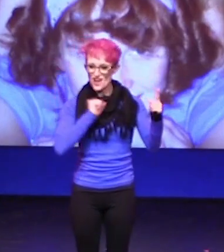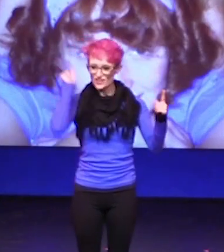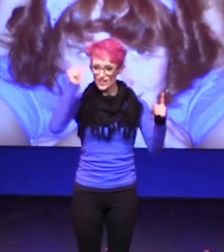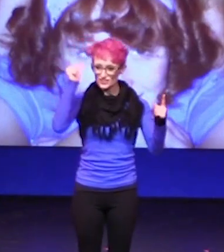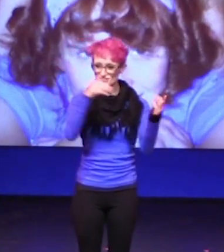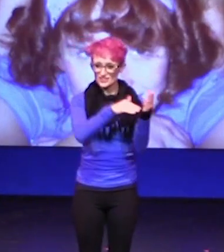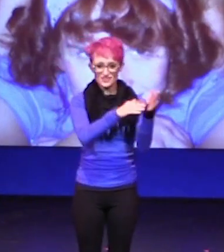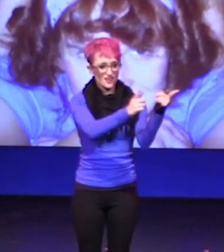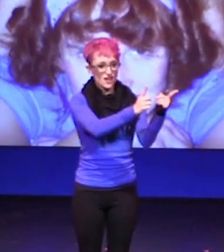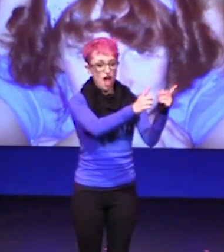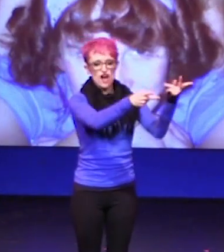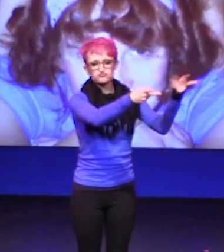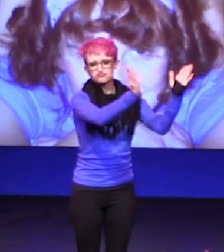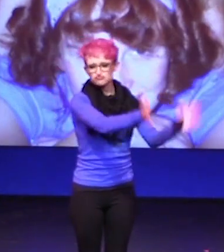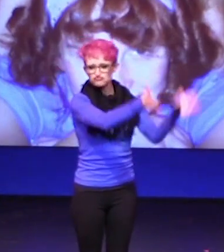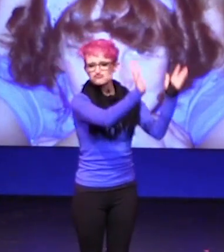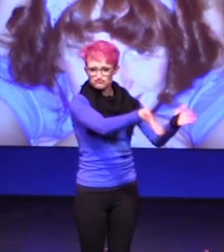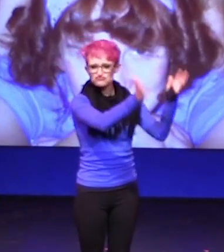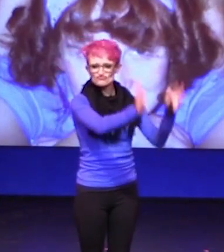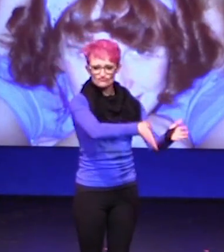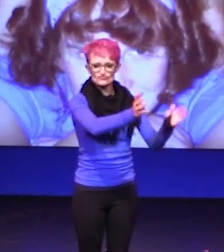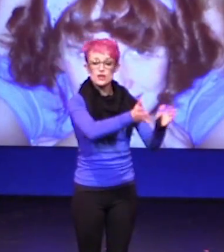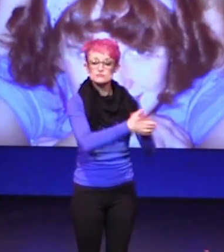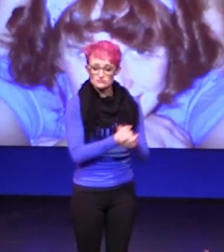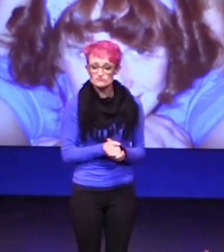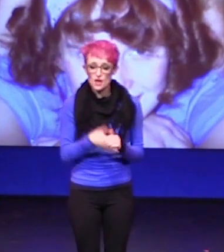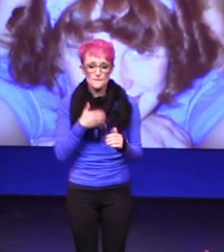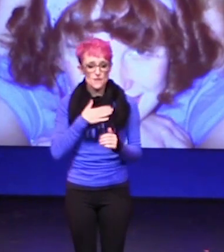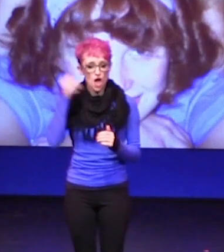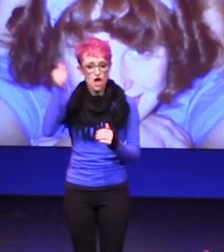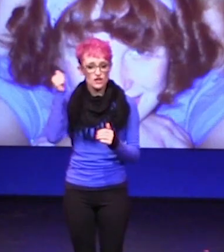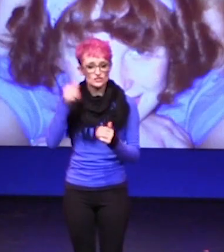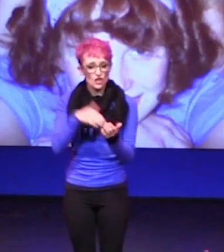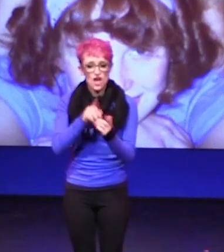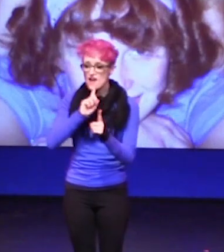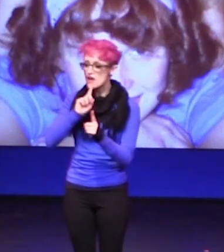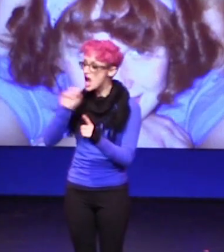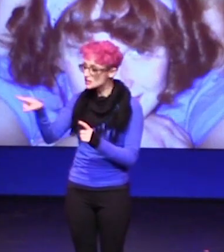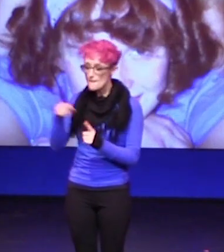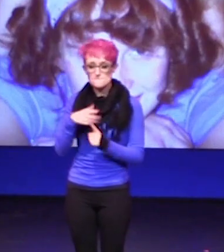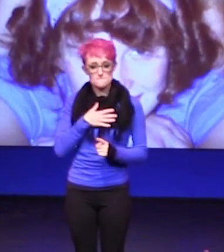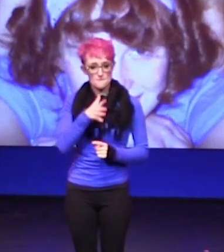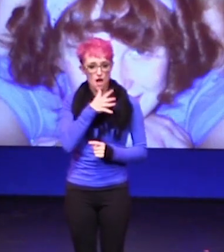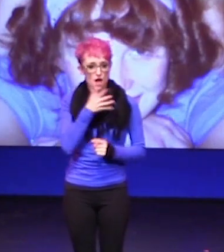that audiologist, and they got to chatting. So the audiologist asked my